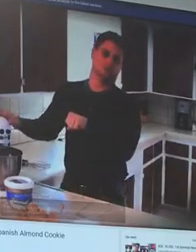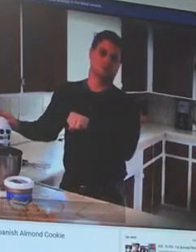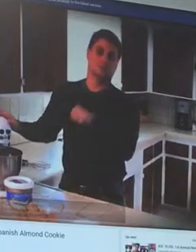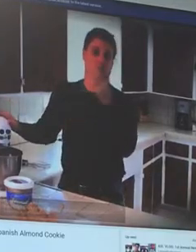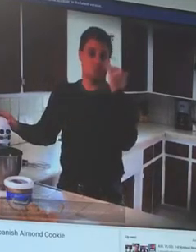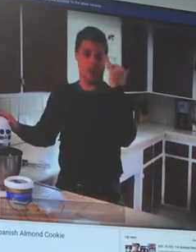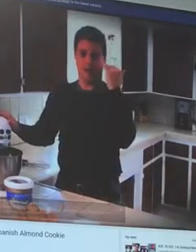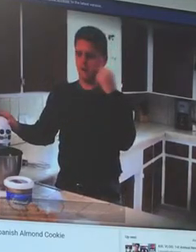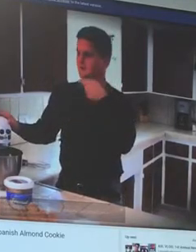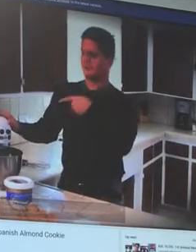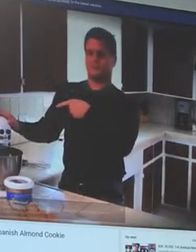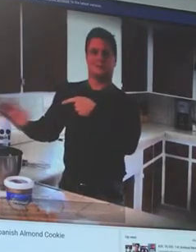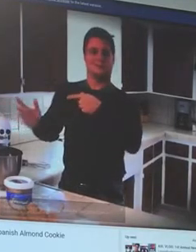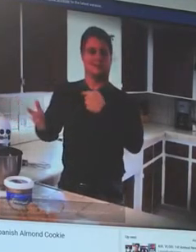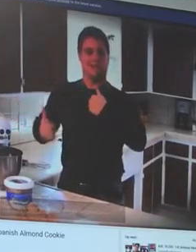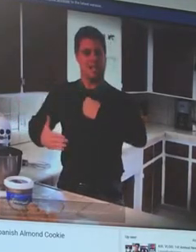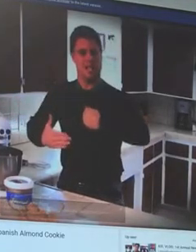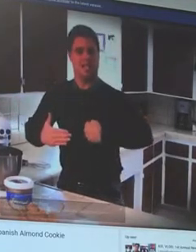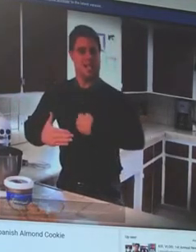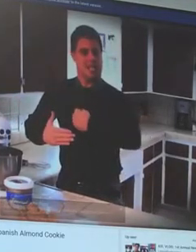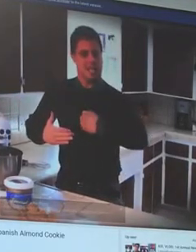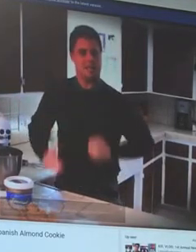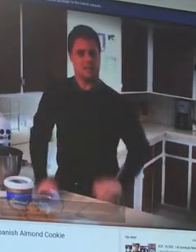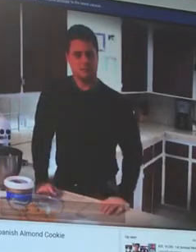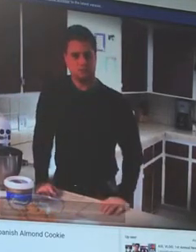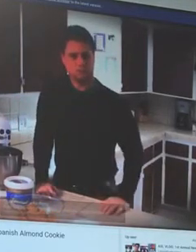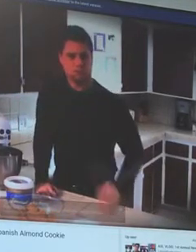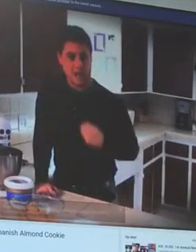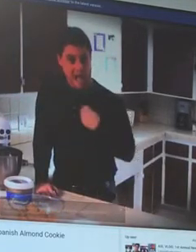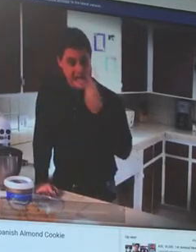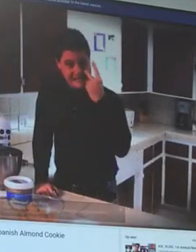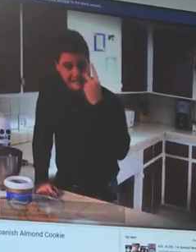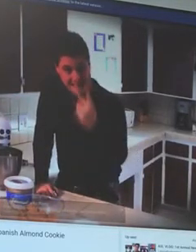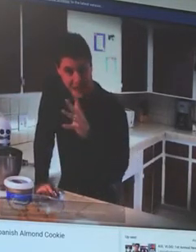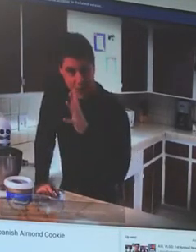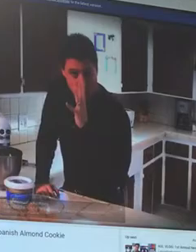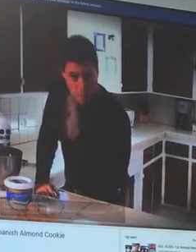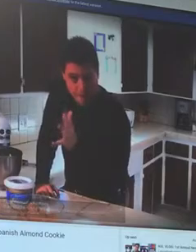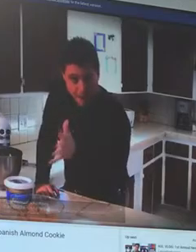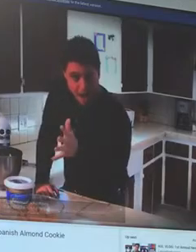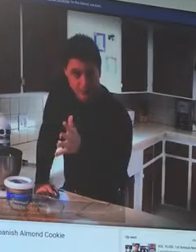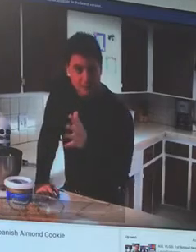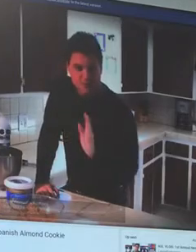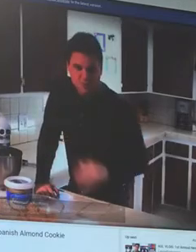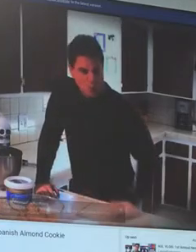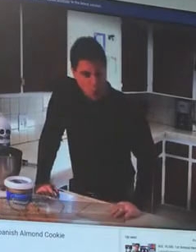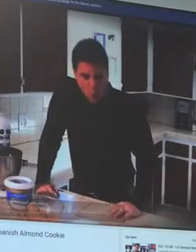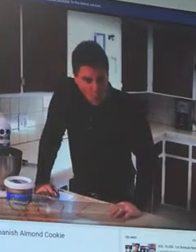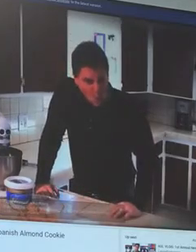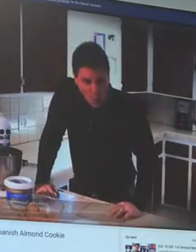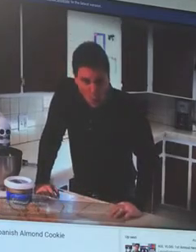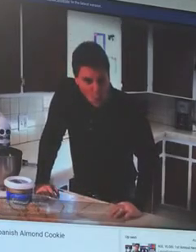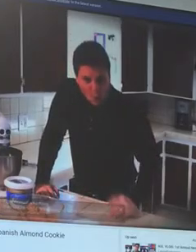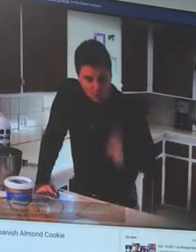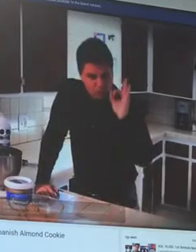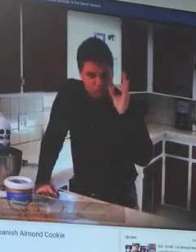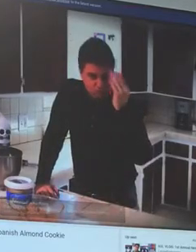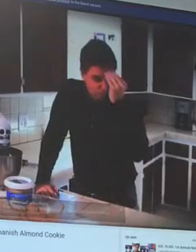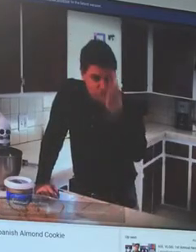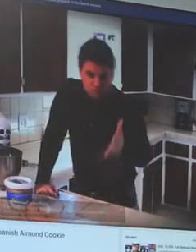Now this workhorse is my KitchenAid, and I love my KitchenAid. And one reason